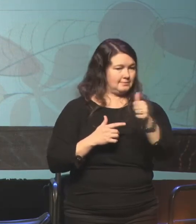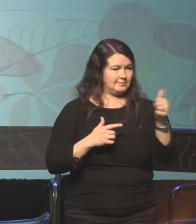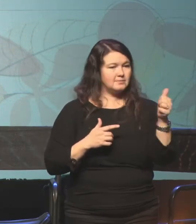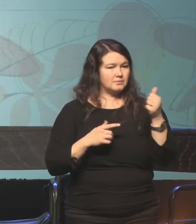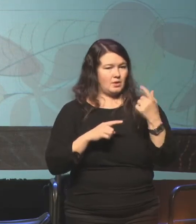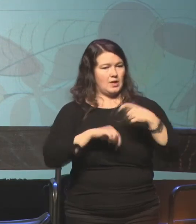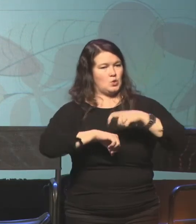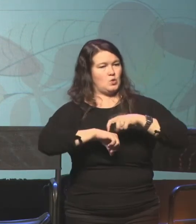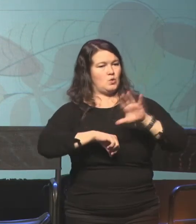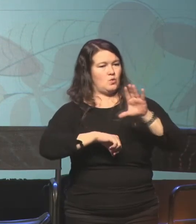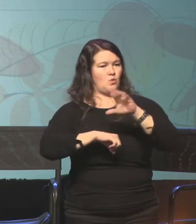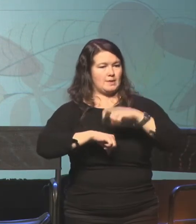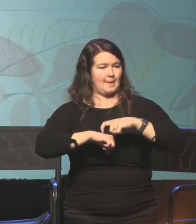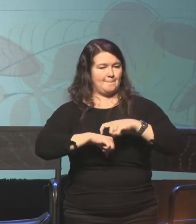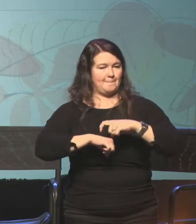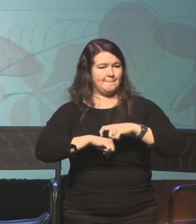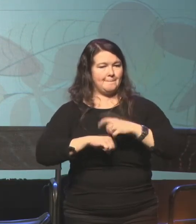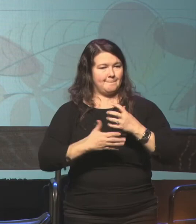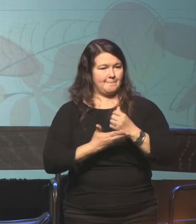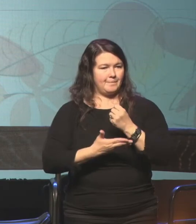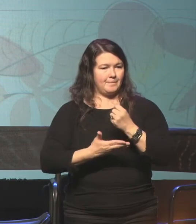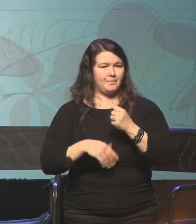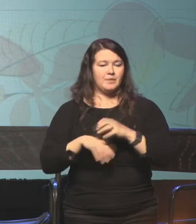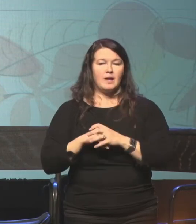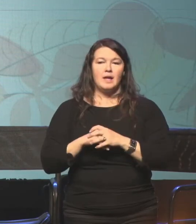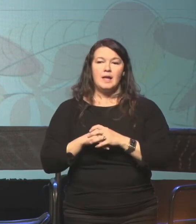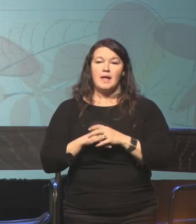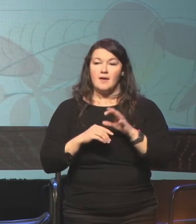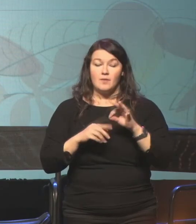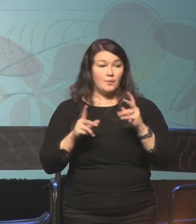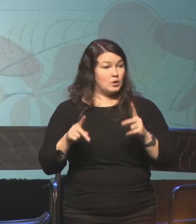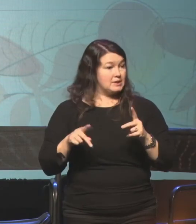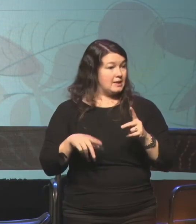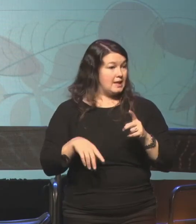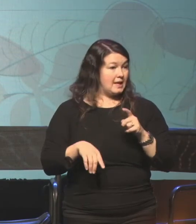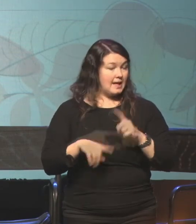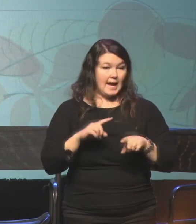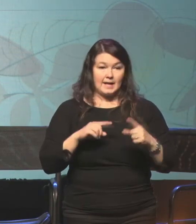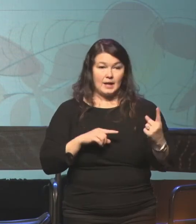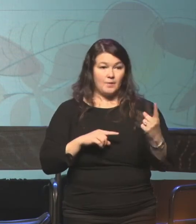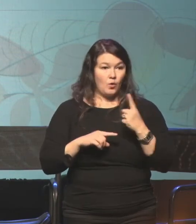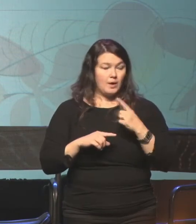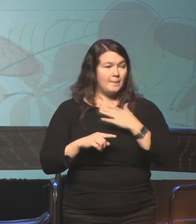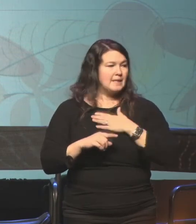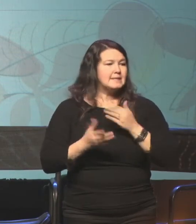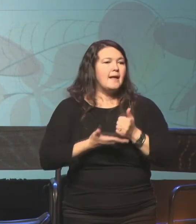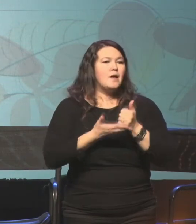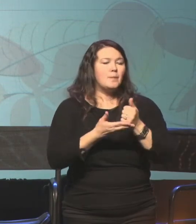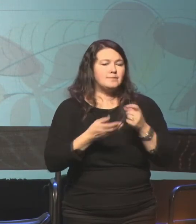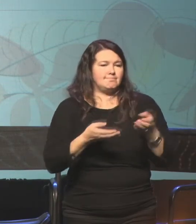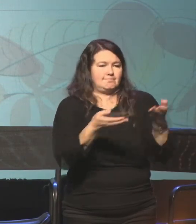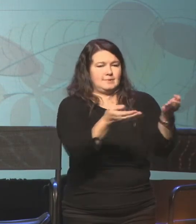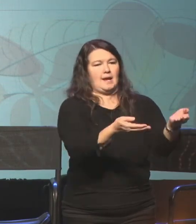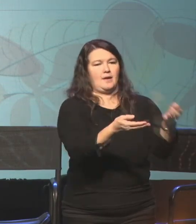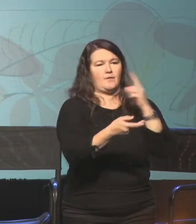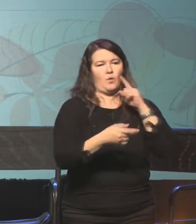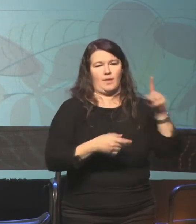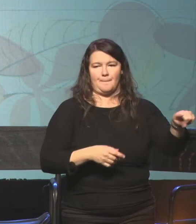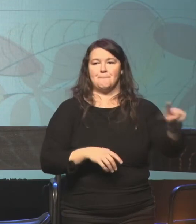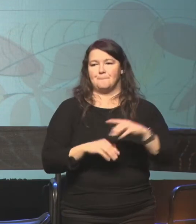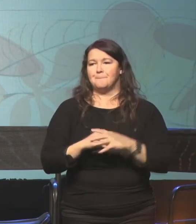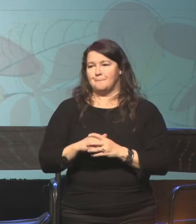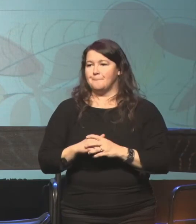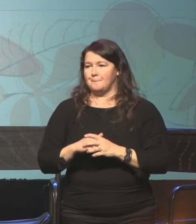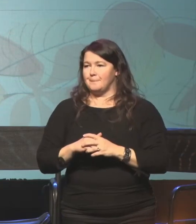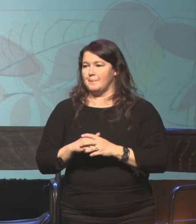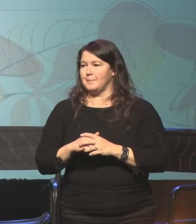And just look around. If there's someone around you that isn't able to come forward, will you serve them? Will you take back the bread and juice and cup